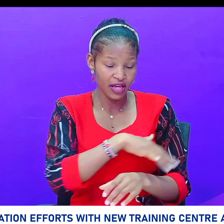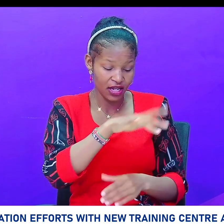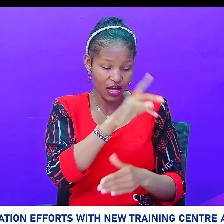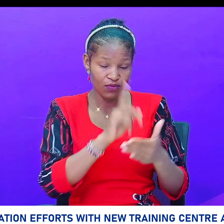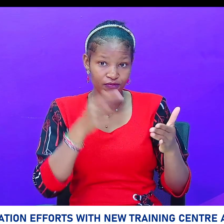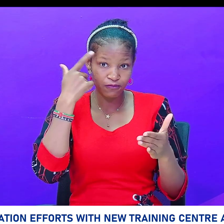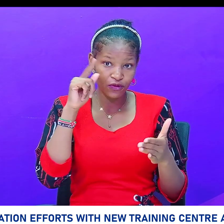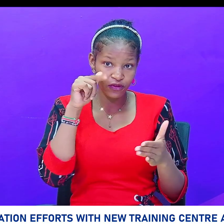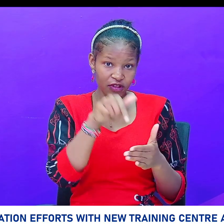supportive